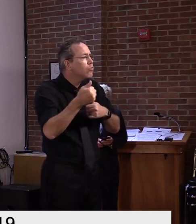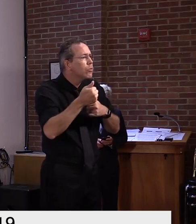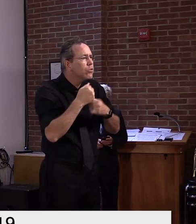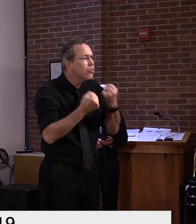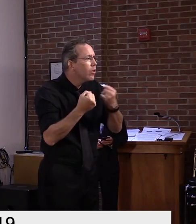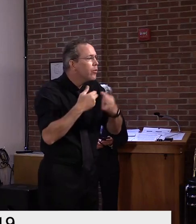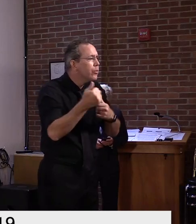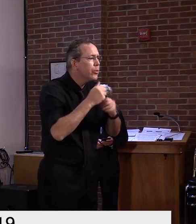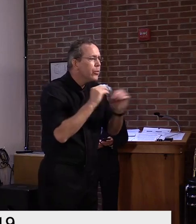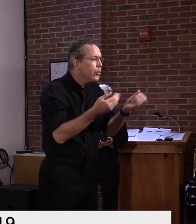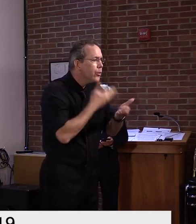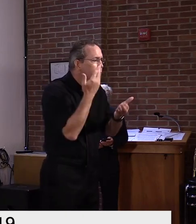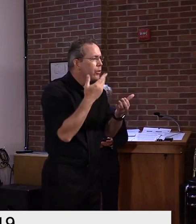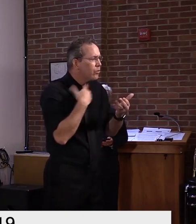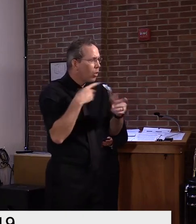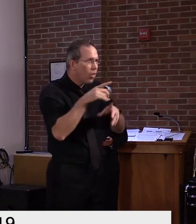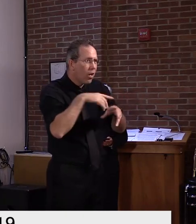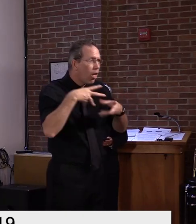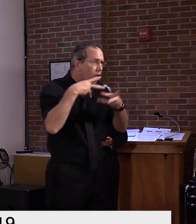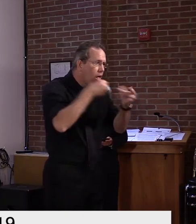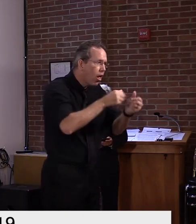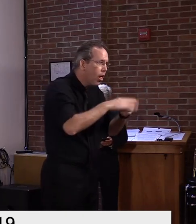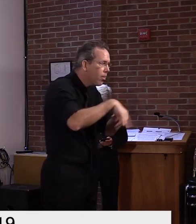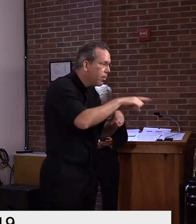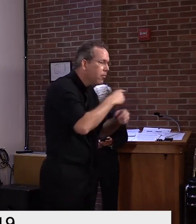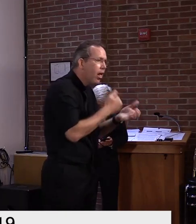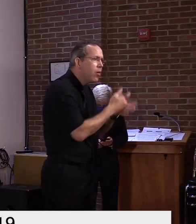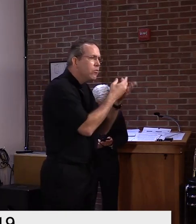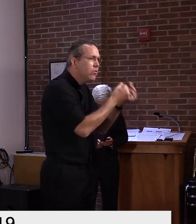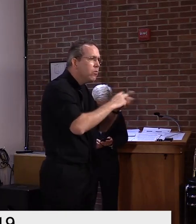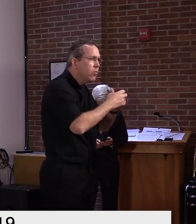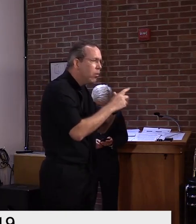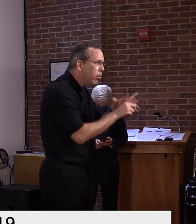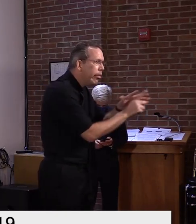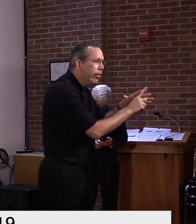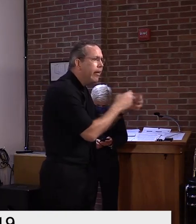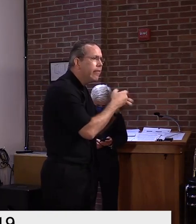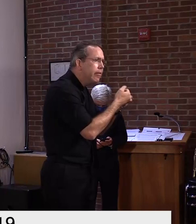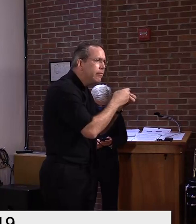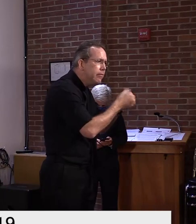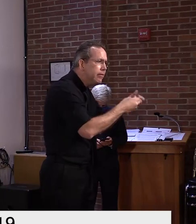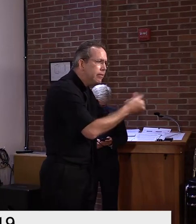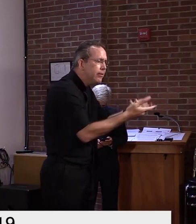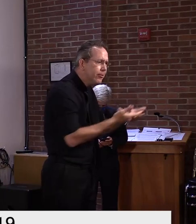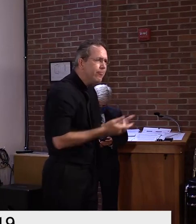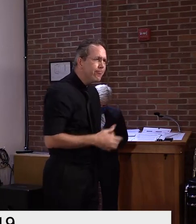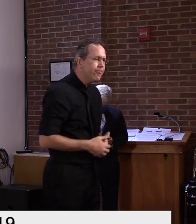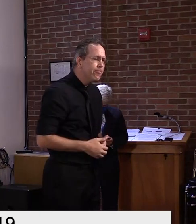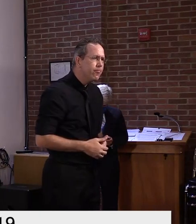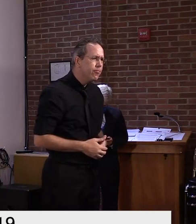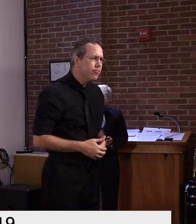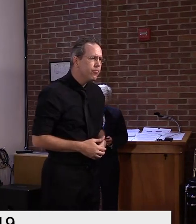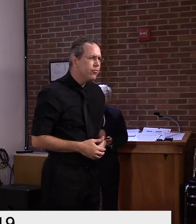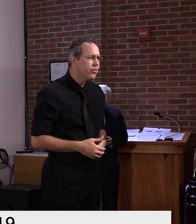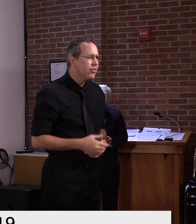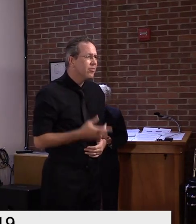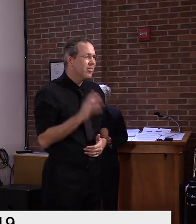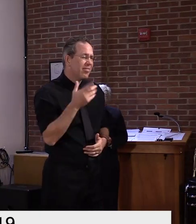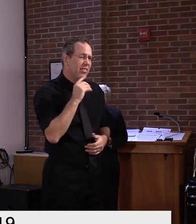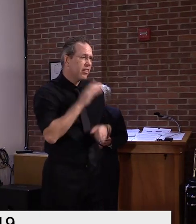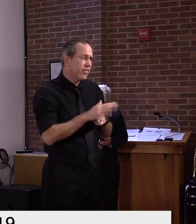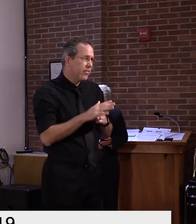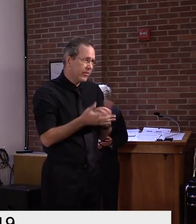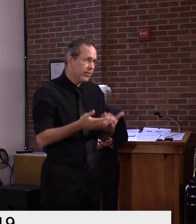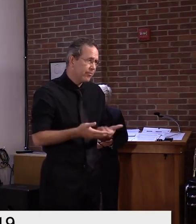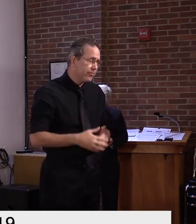of their resources on. And then that, of course, then feeds into making sure